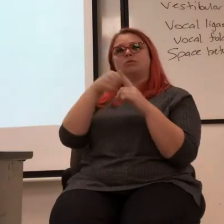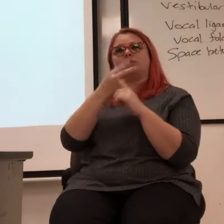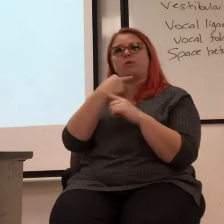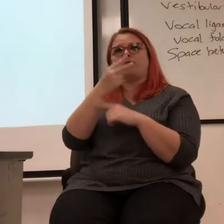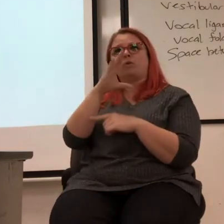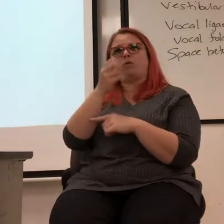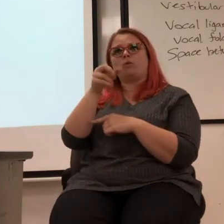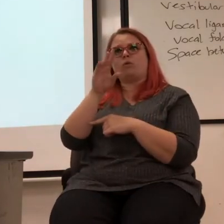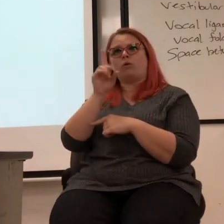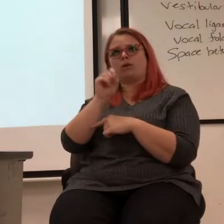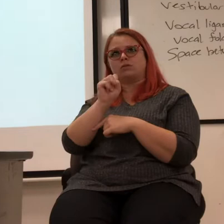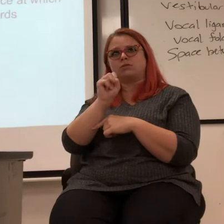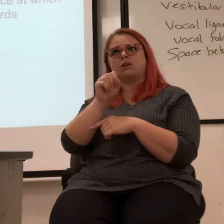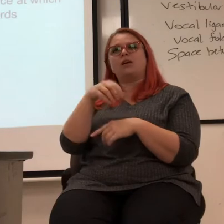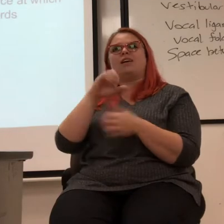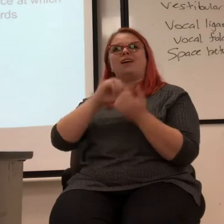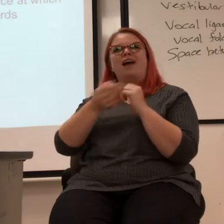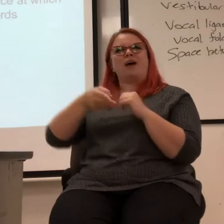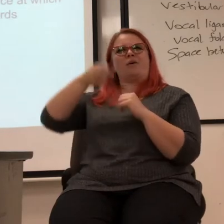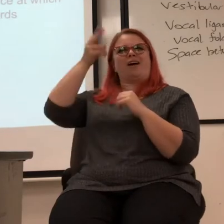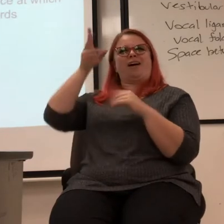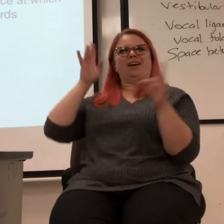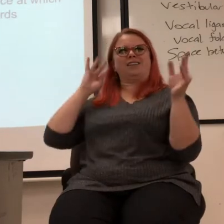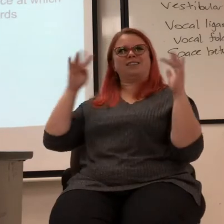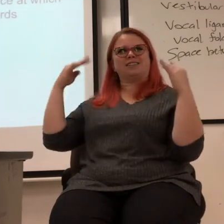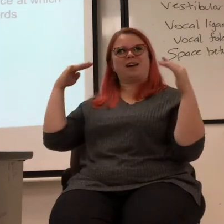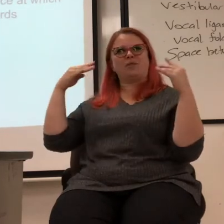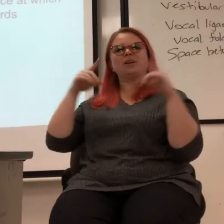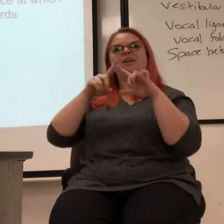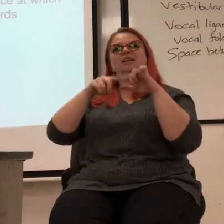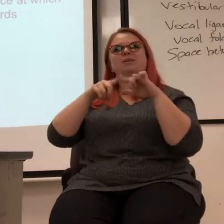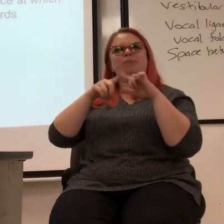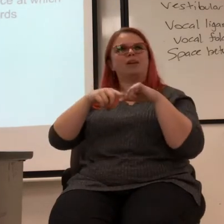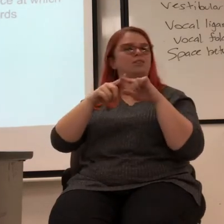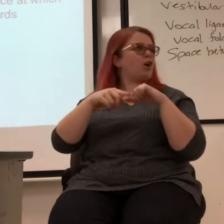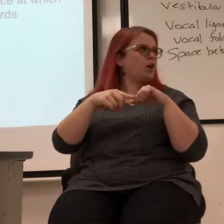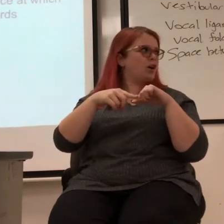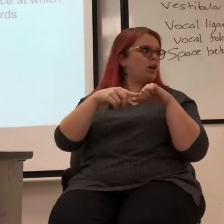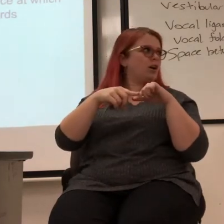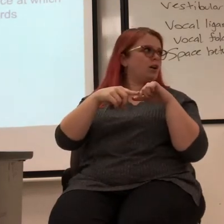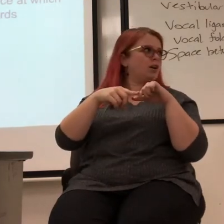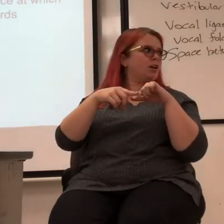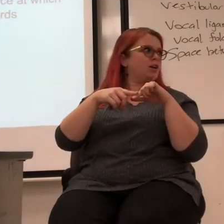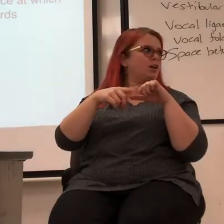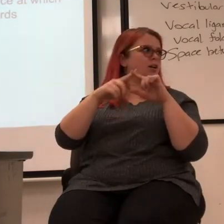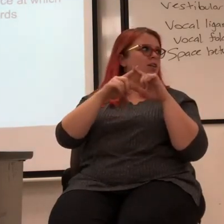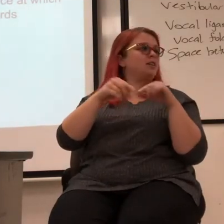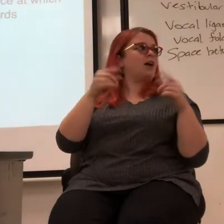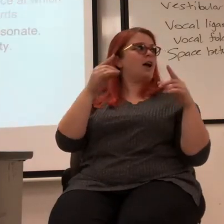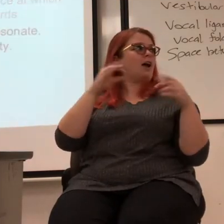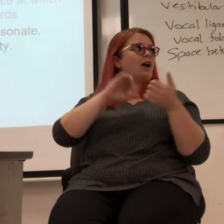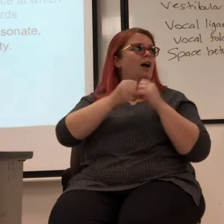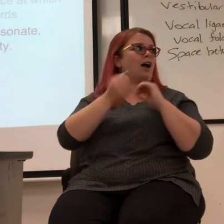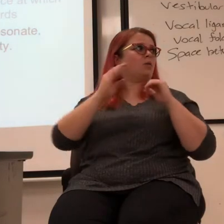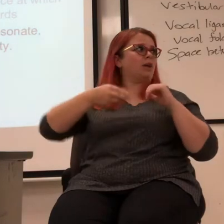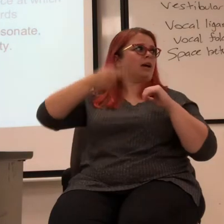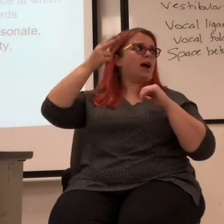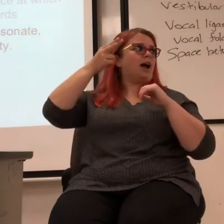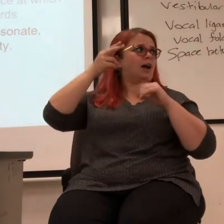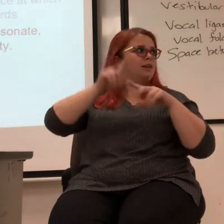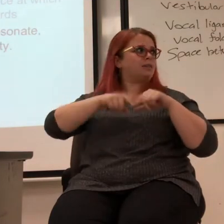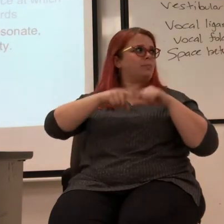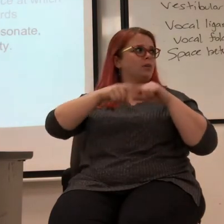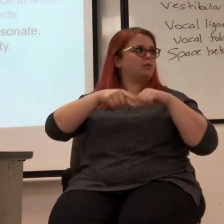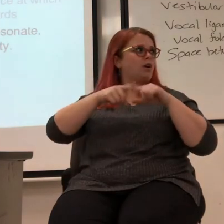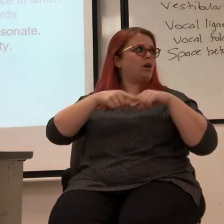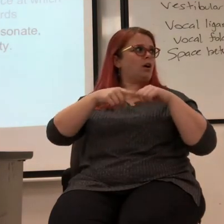length and tension of the vocal cords. The loudness depends upon the force at which air rushes across them. When